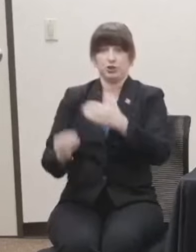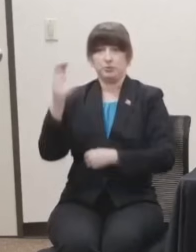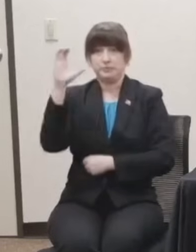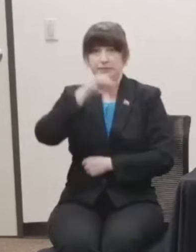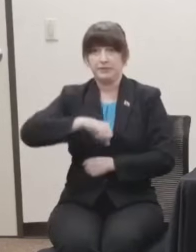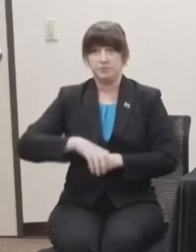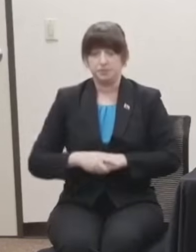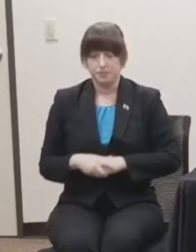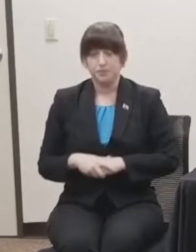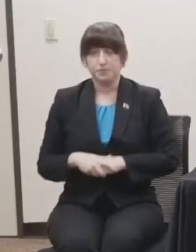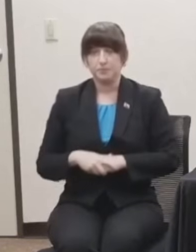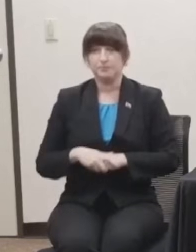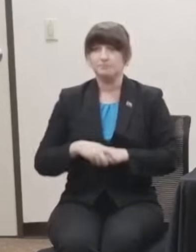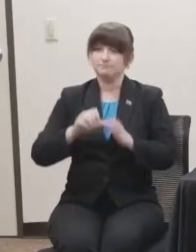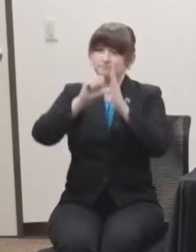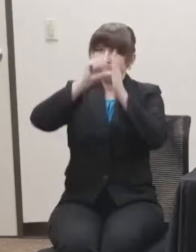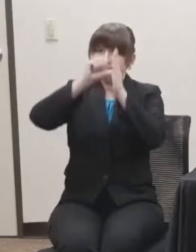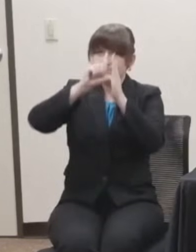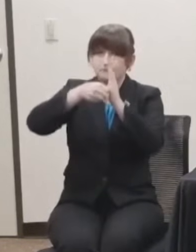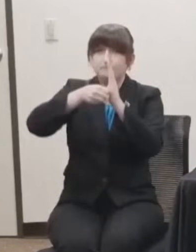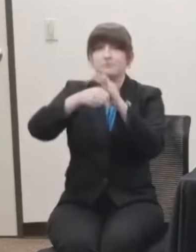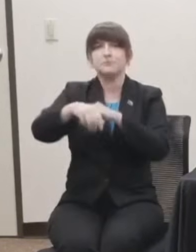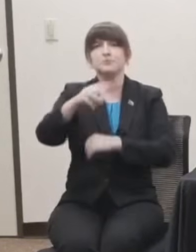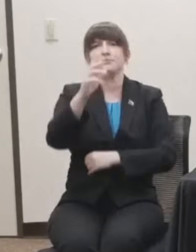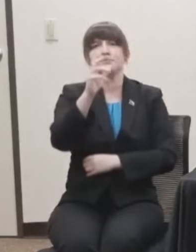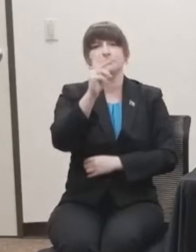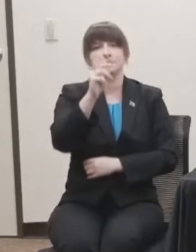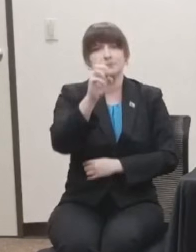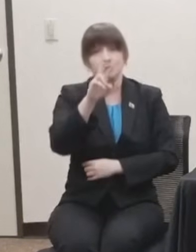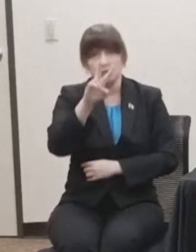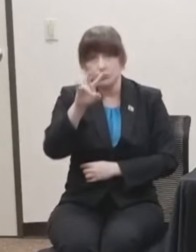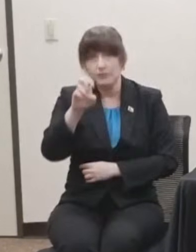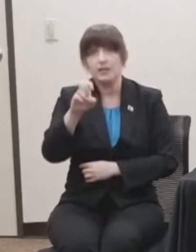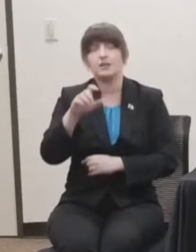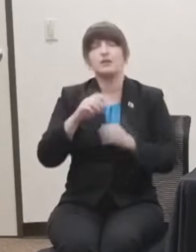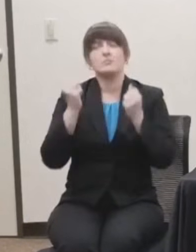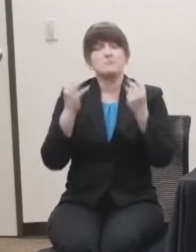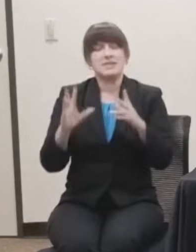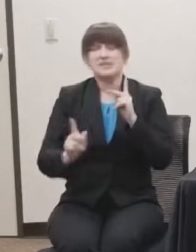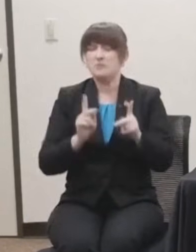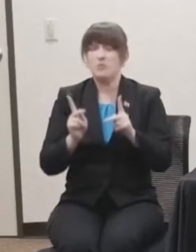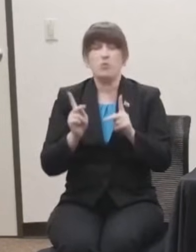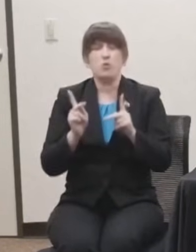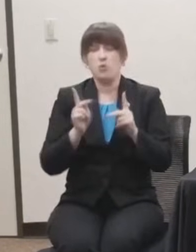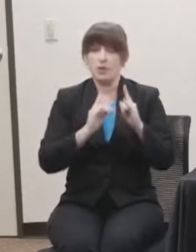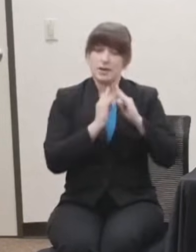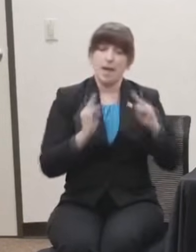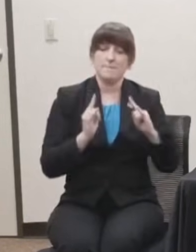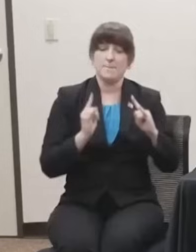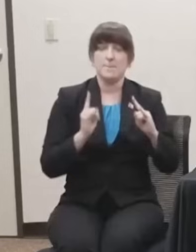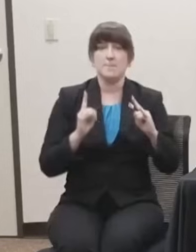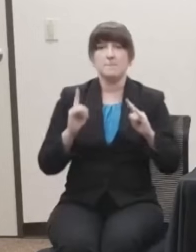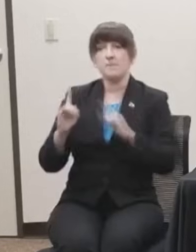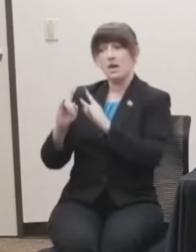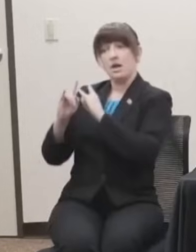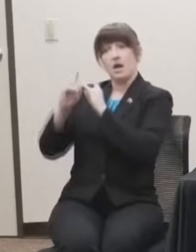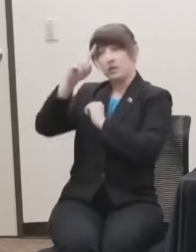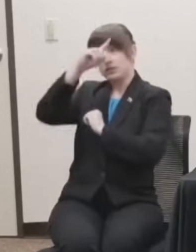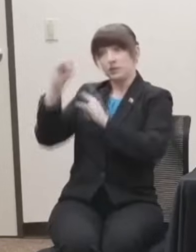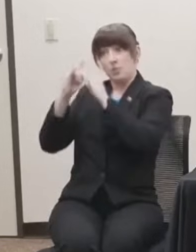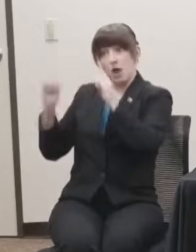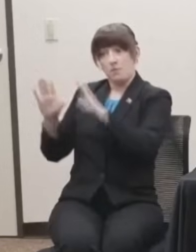especially in the Kerrville area. There were so many people who were just camping out, not children in camps, but adults camping